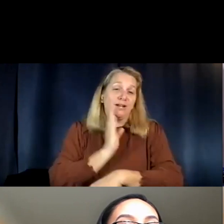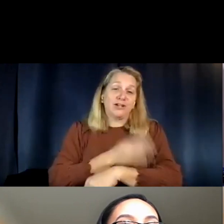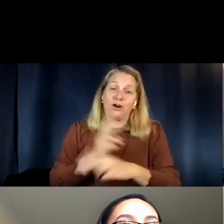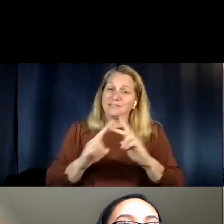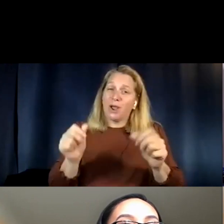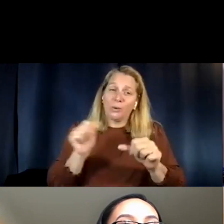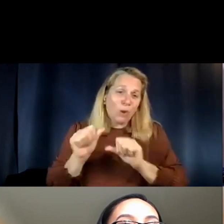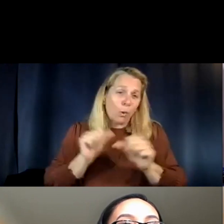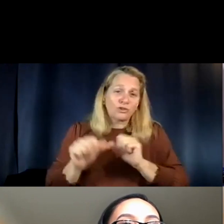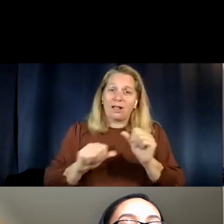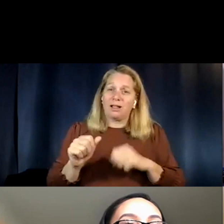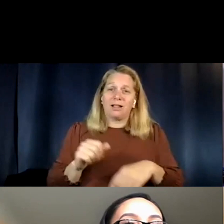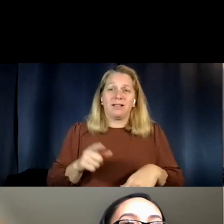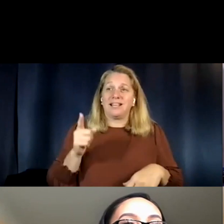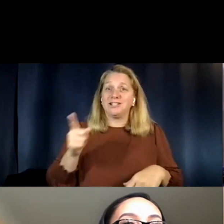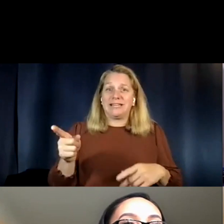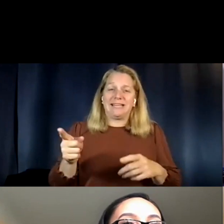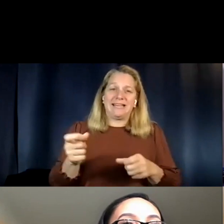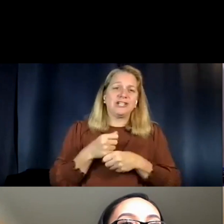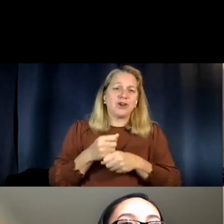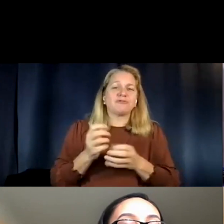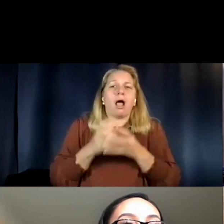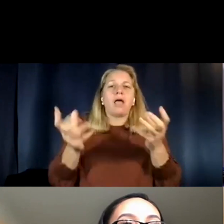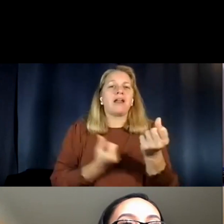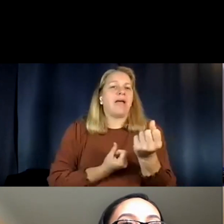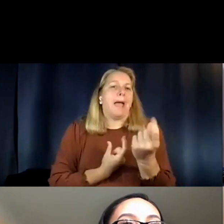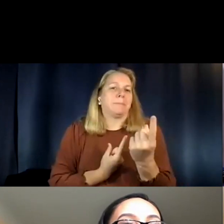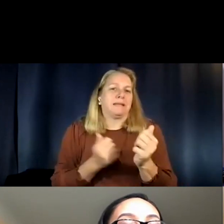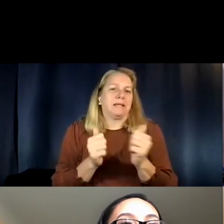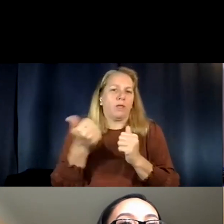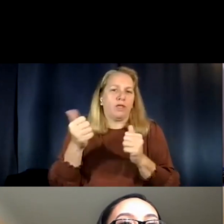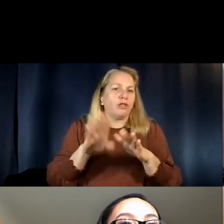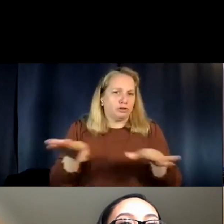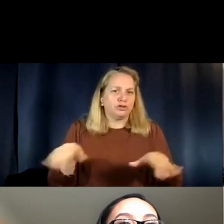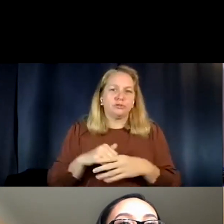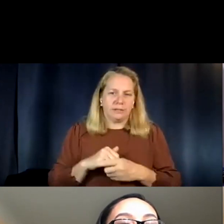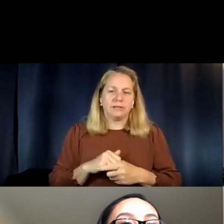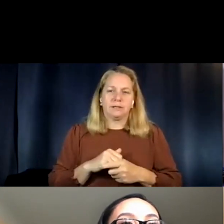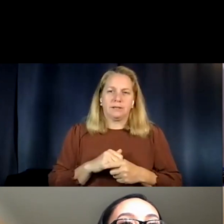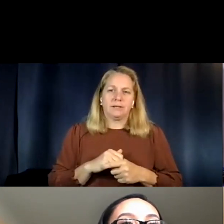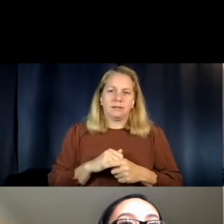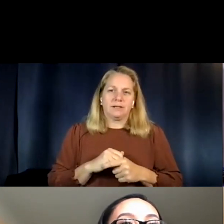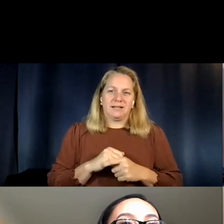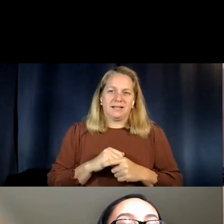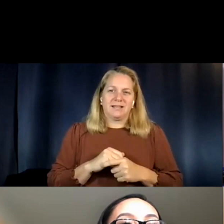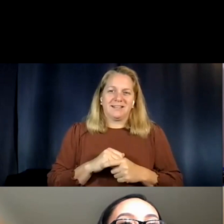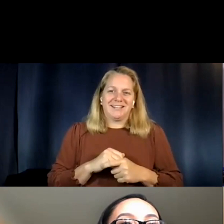like empathy, like she generates a lot of empathy with other childs, and